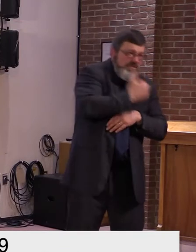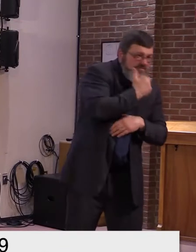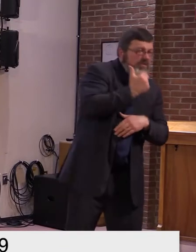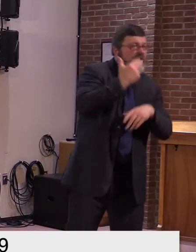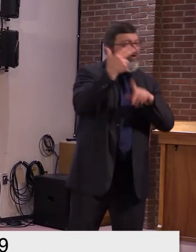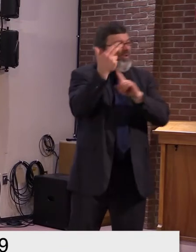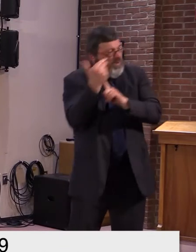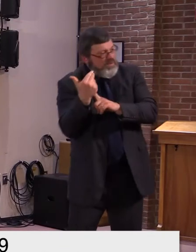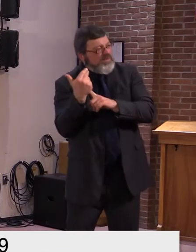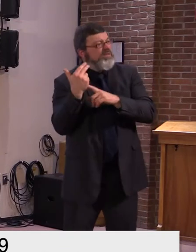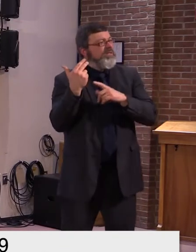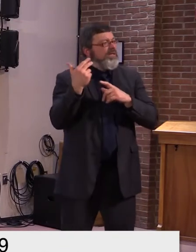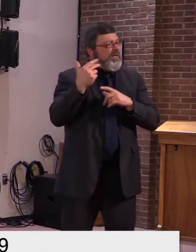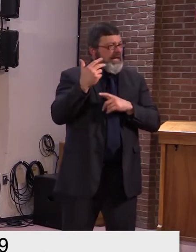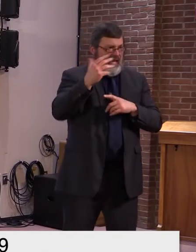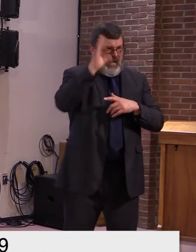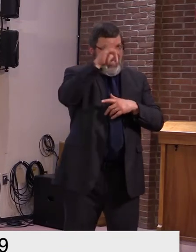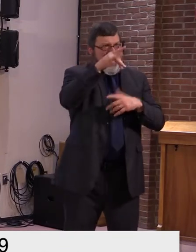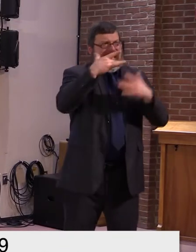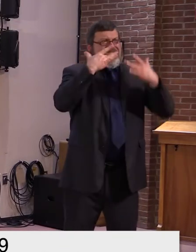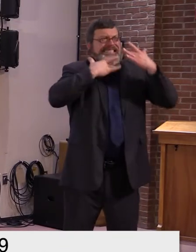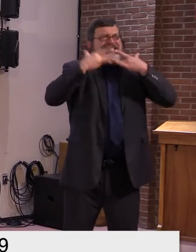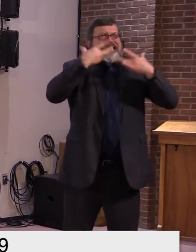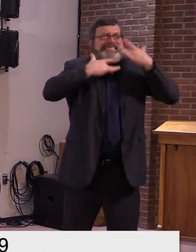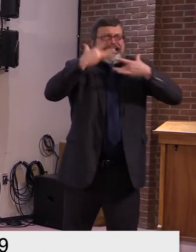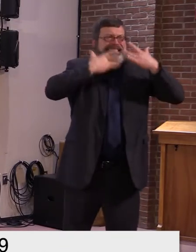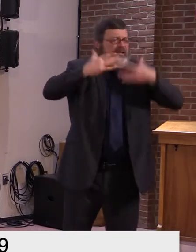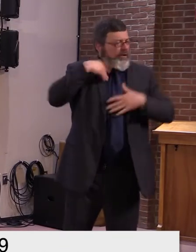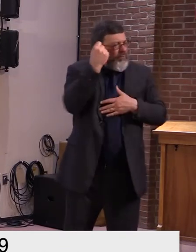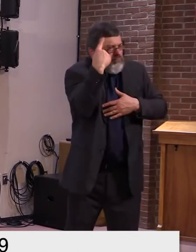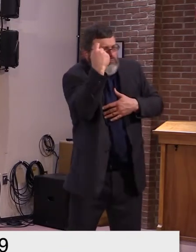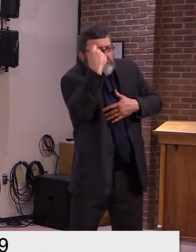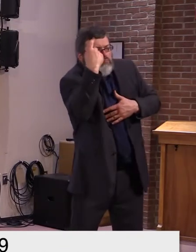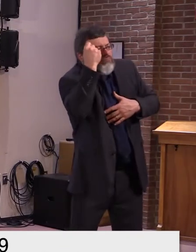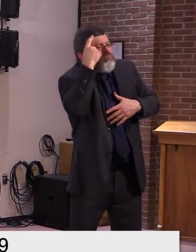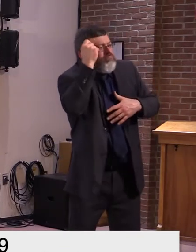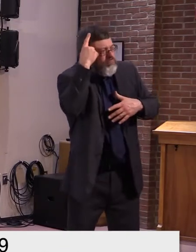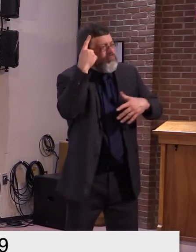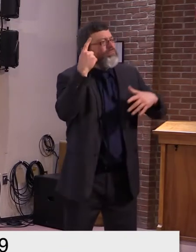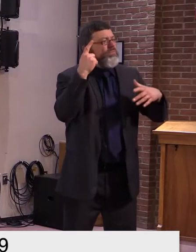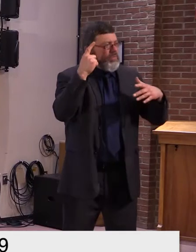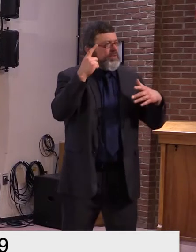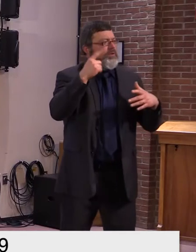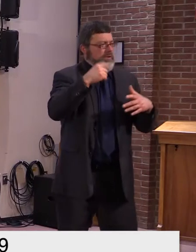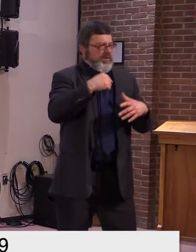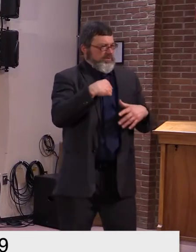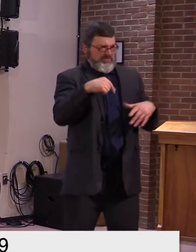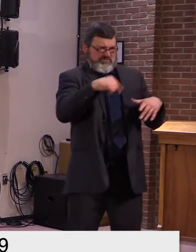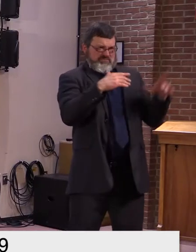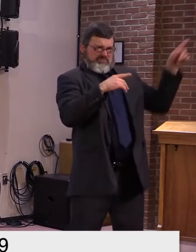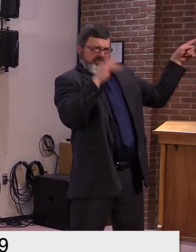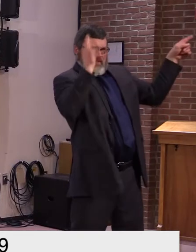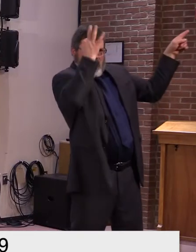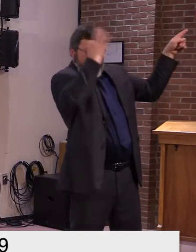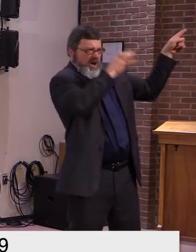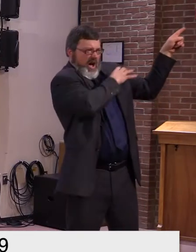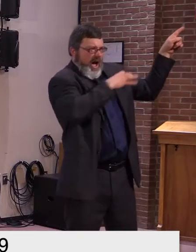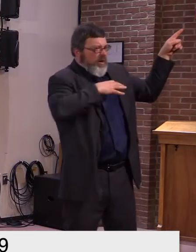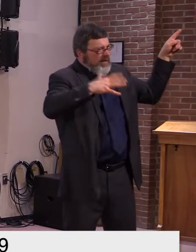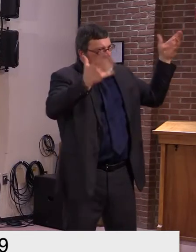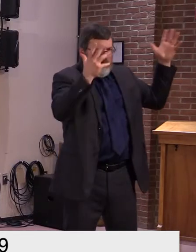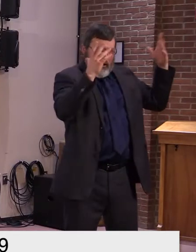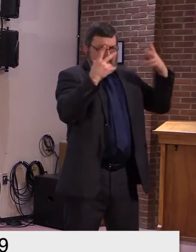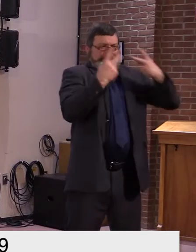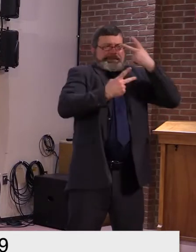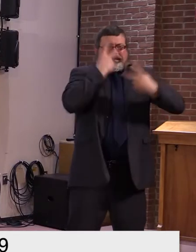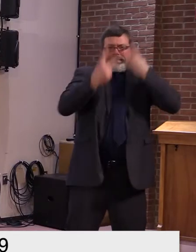make it. And I think that's ultimately what brought Congress together, you know, over what had been a long and prolonged negotiation. And among